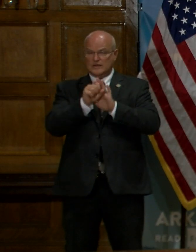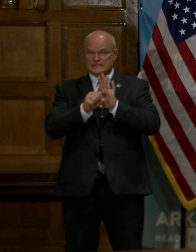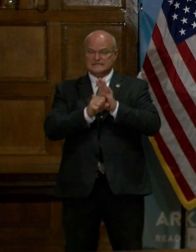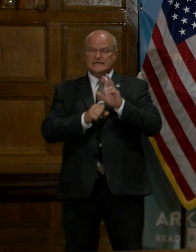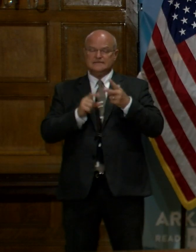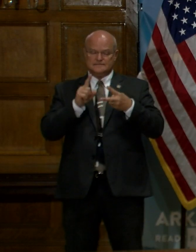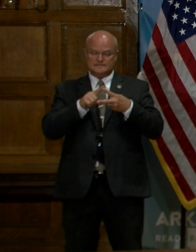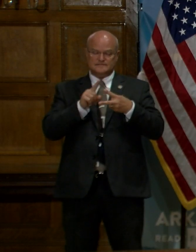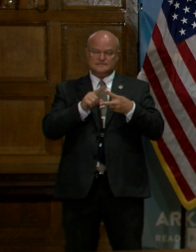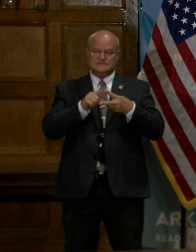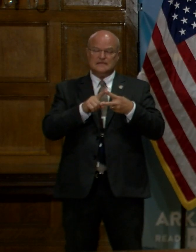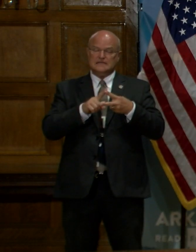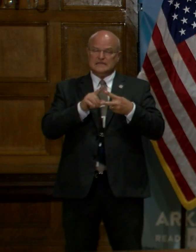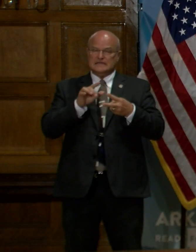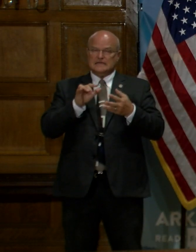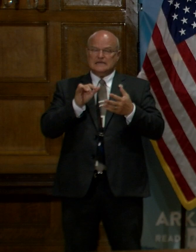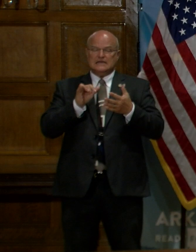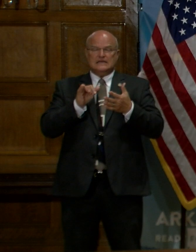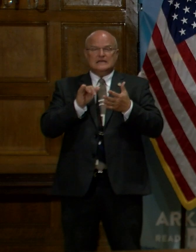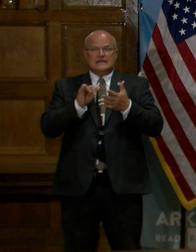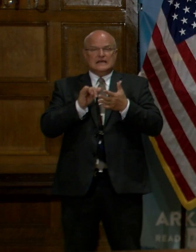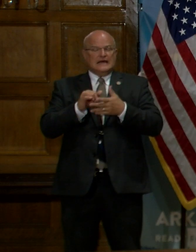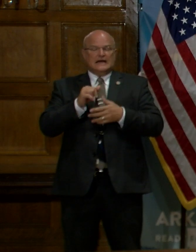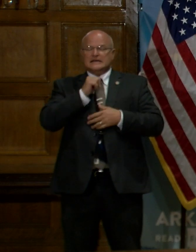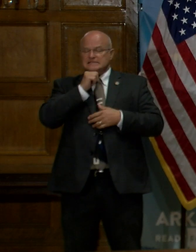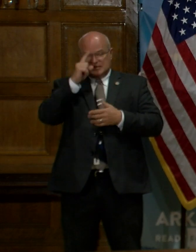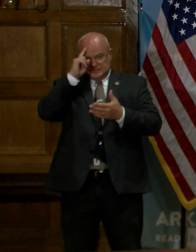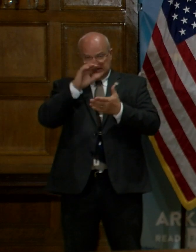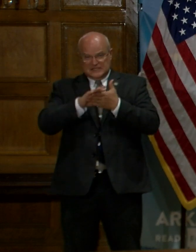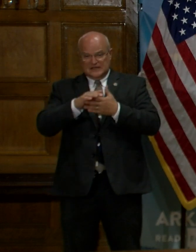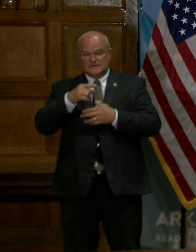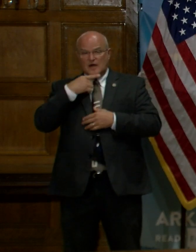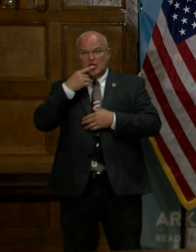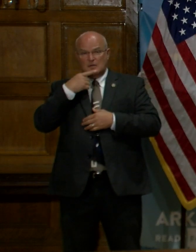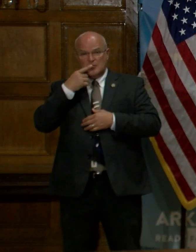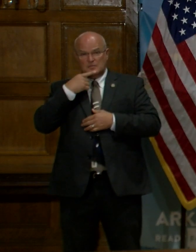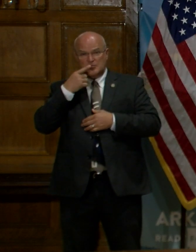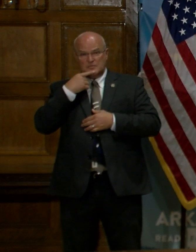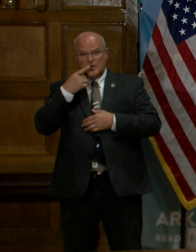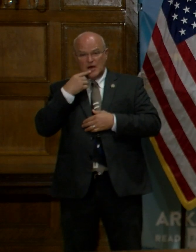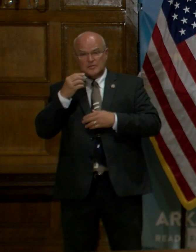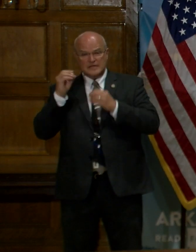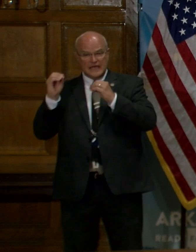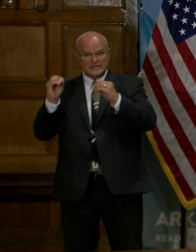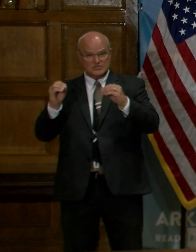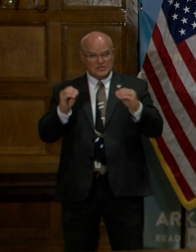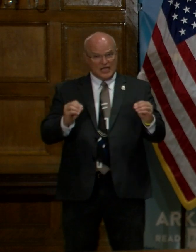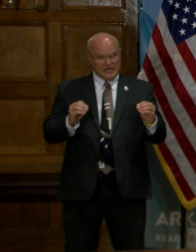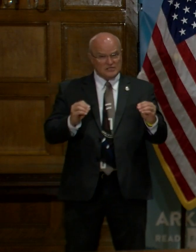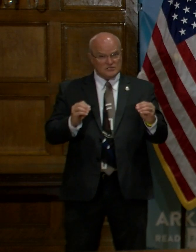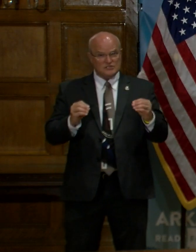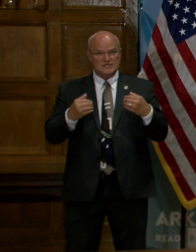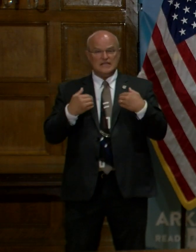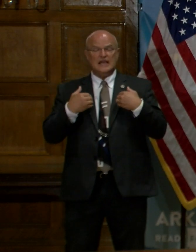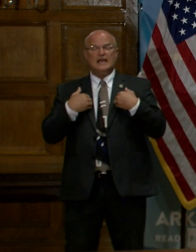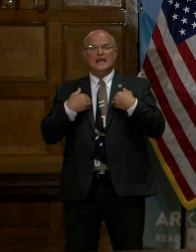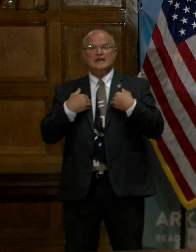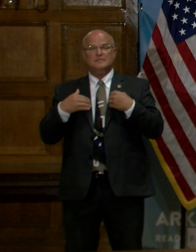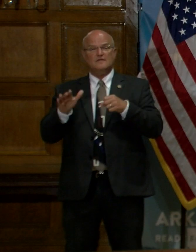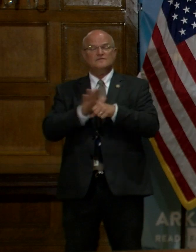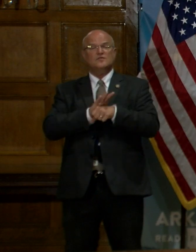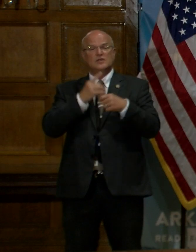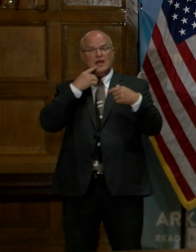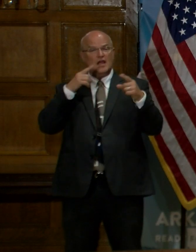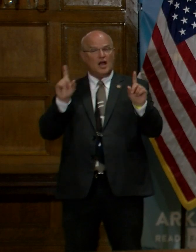state. One was that I did not believe that the public education had been